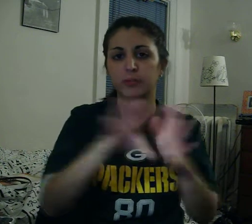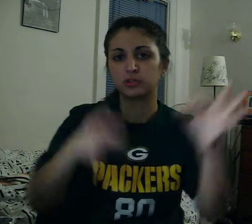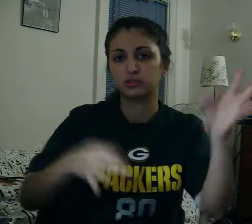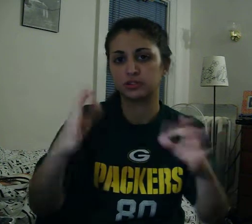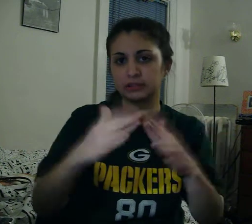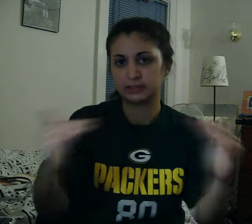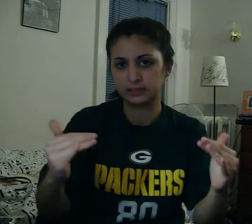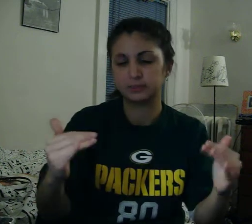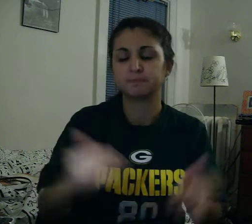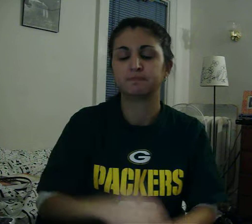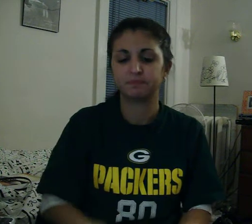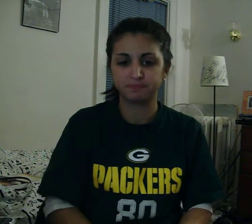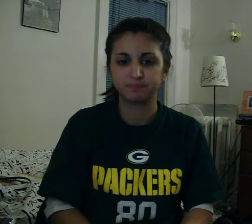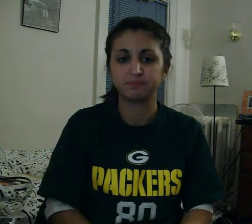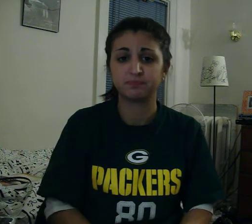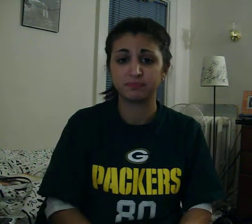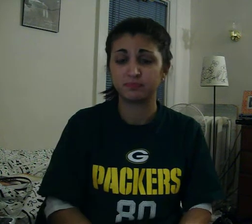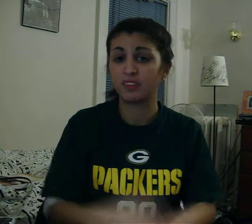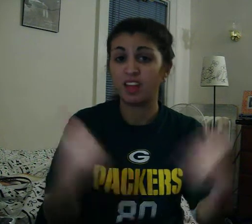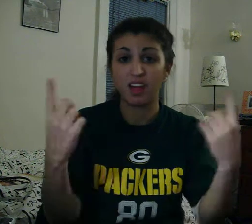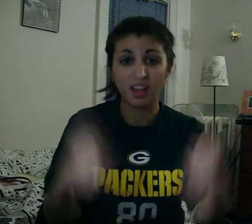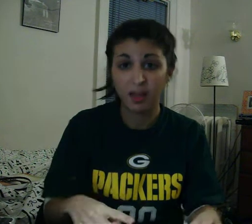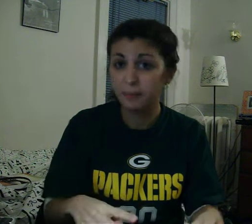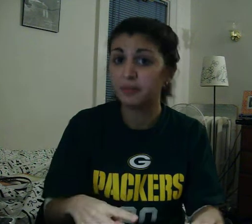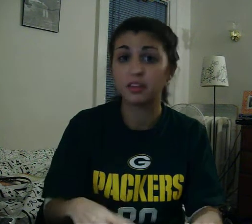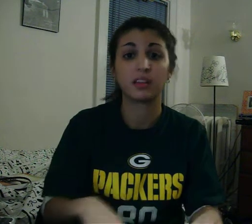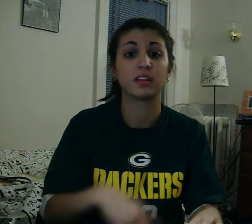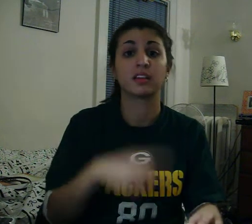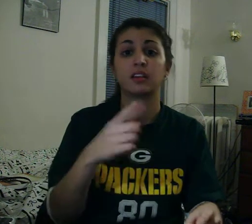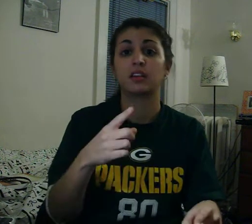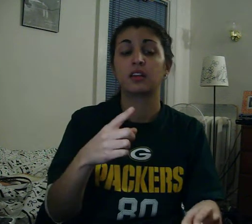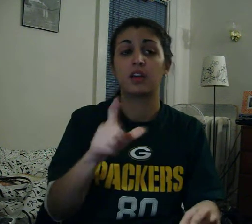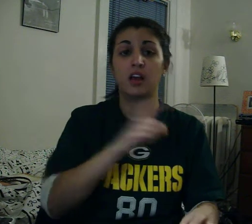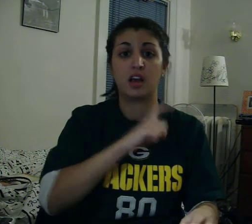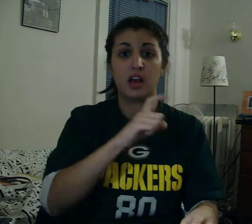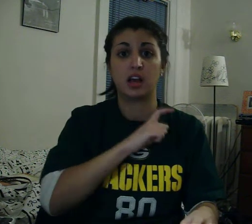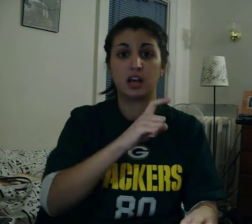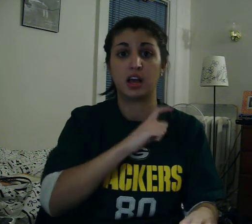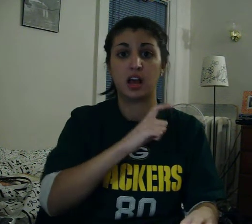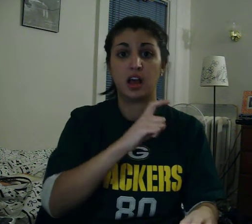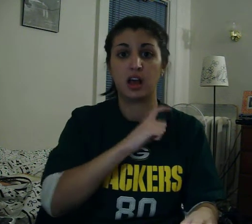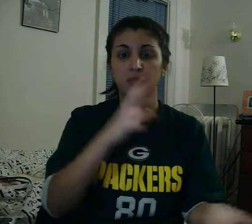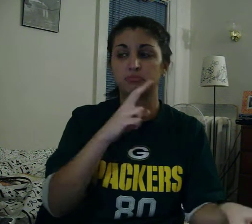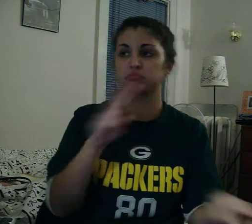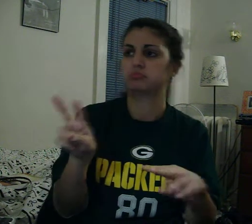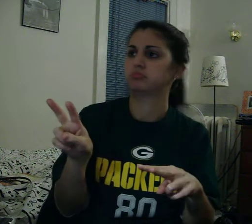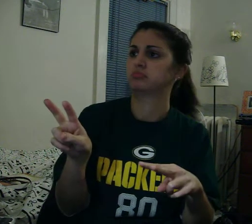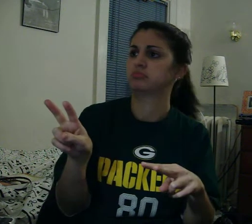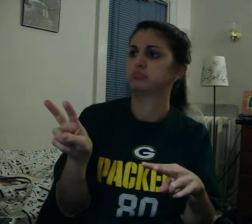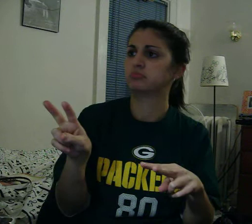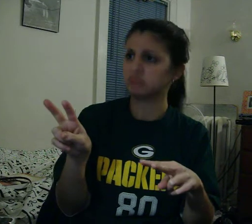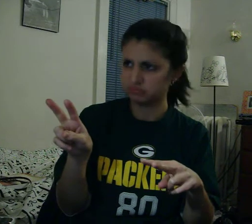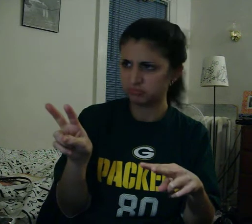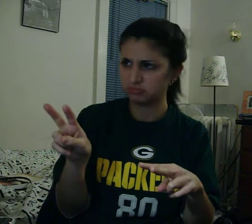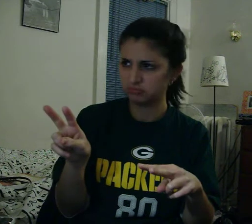with phase one. When a person is arrested, there's probable cause to believe that he or she has committed a